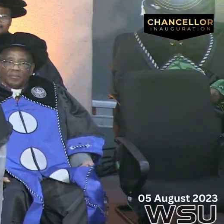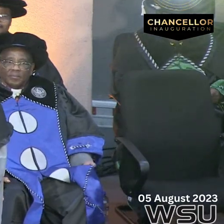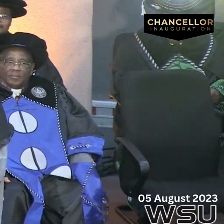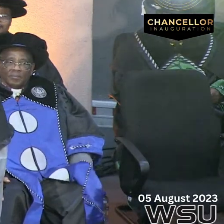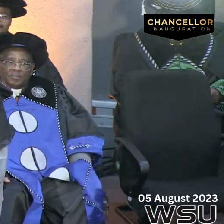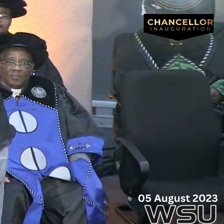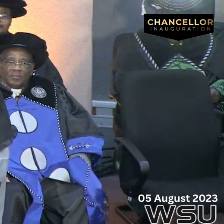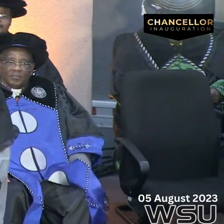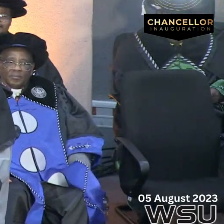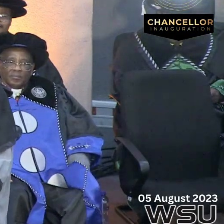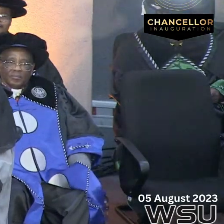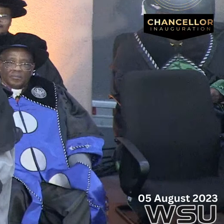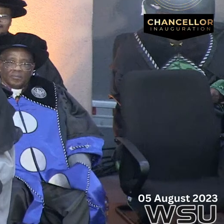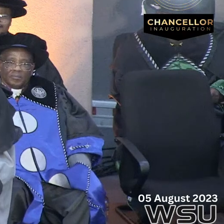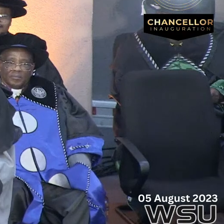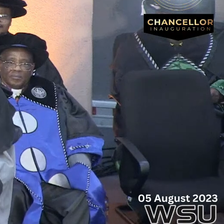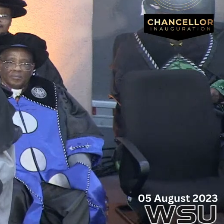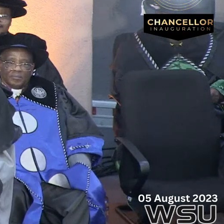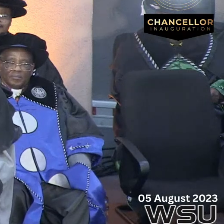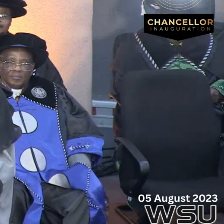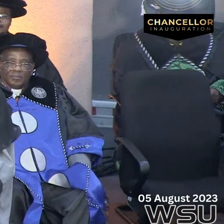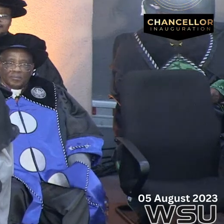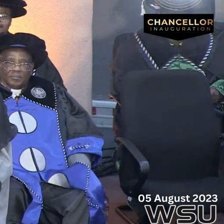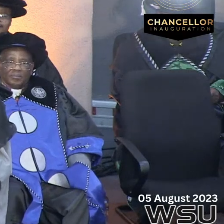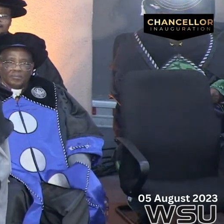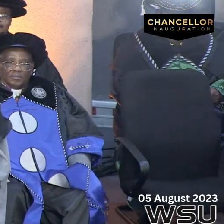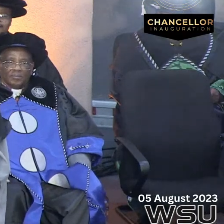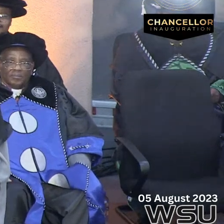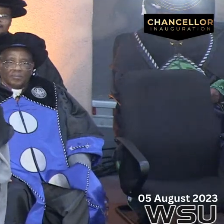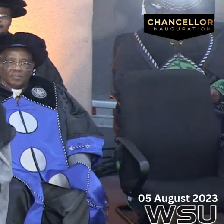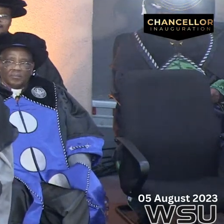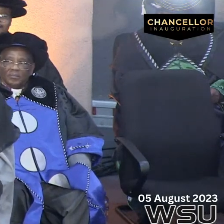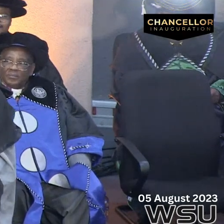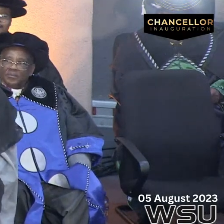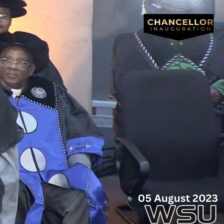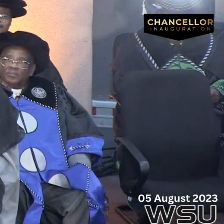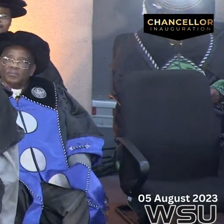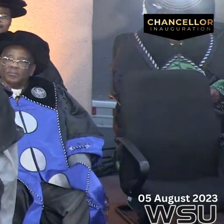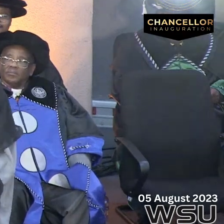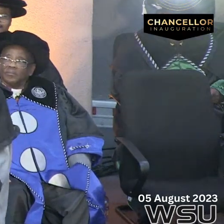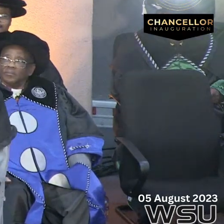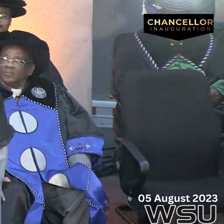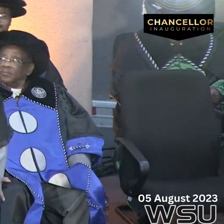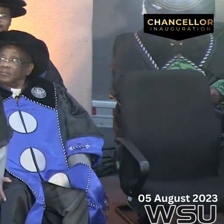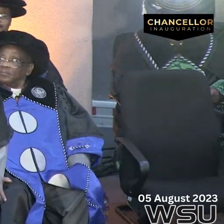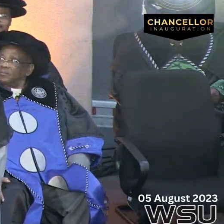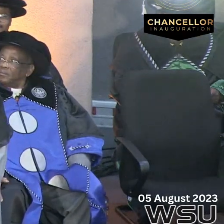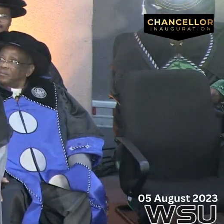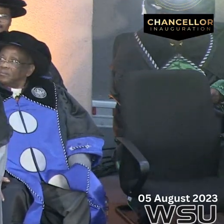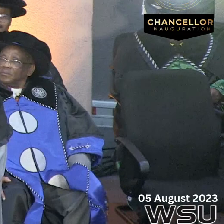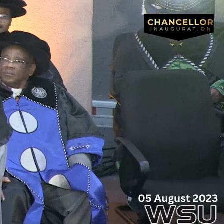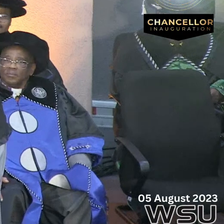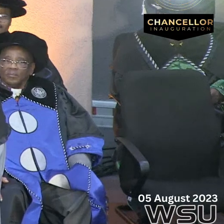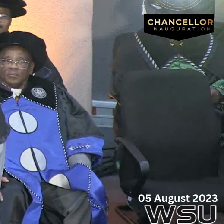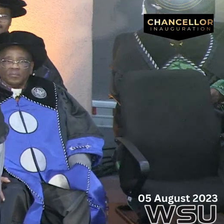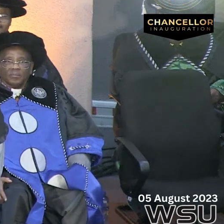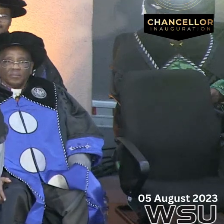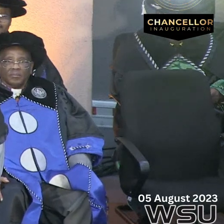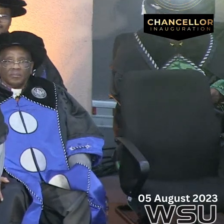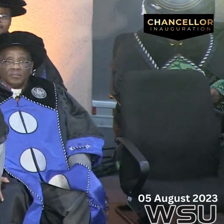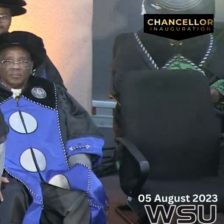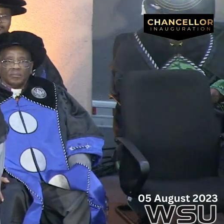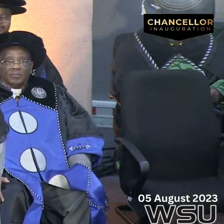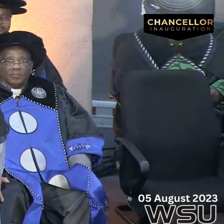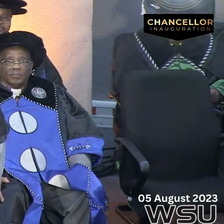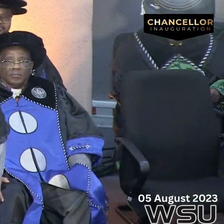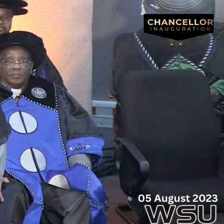sithetha because sisenzele into yoba aba bantu bancinci ndibabonayo bahle phaa, ifuture yabo esengaphambi